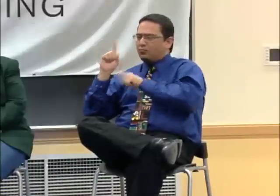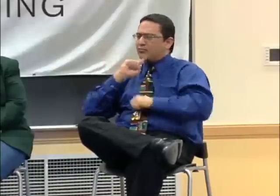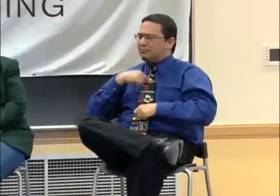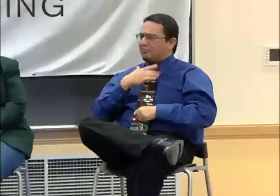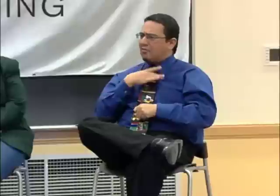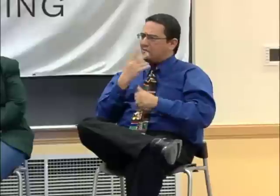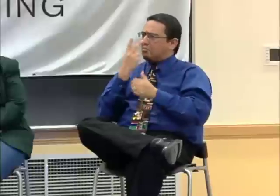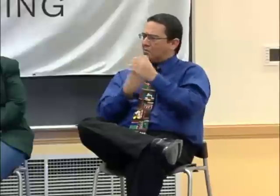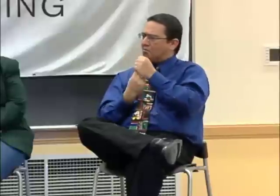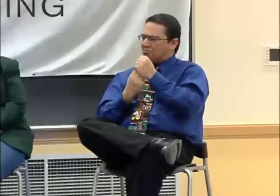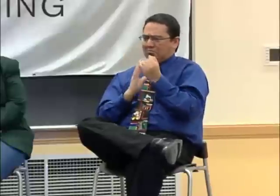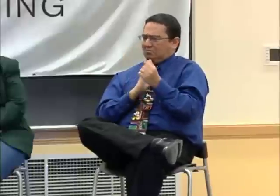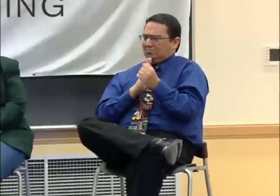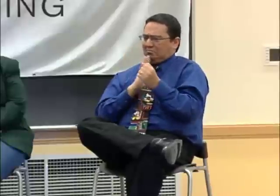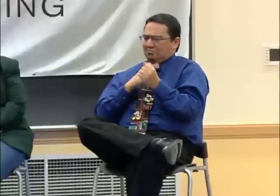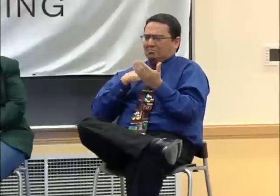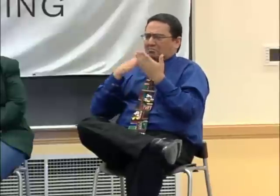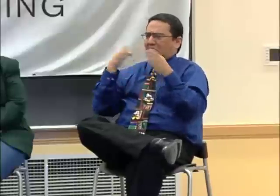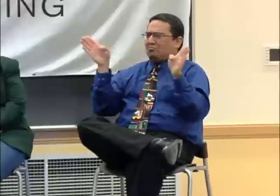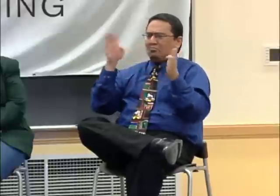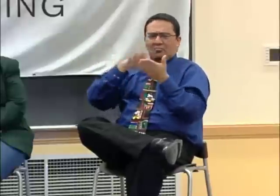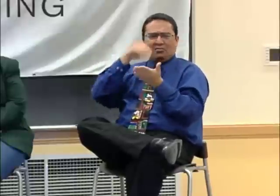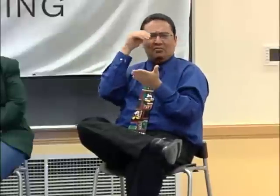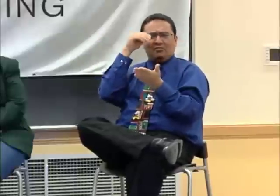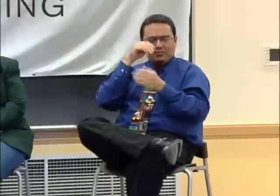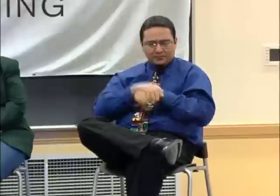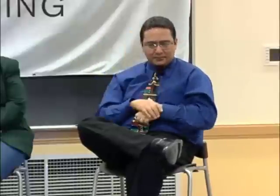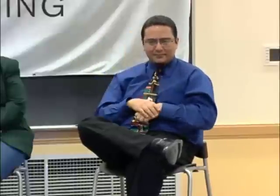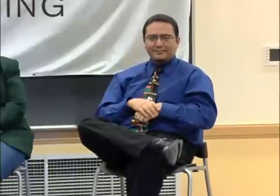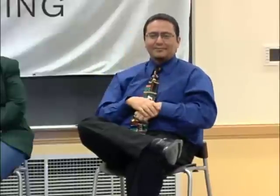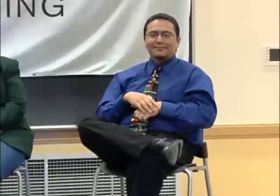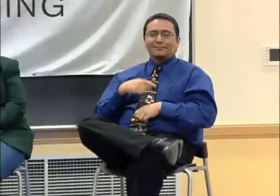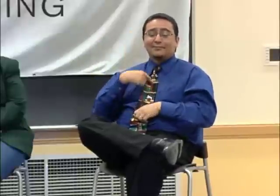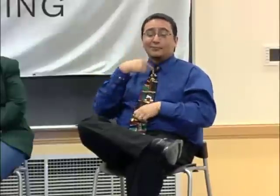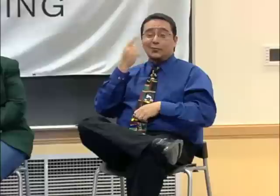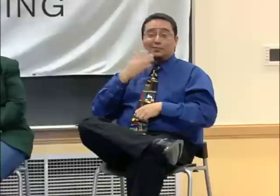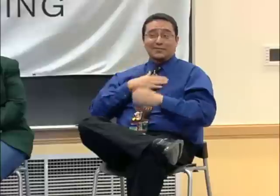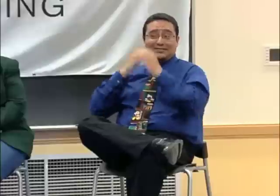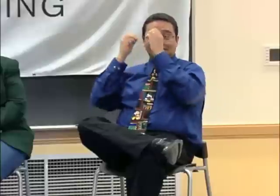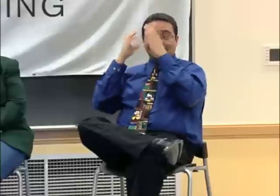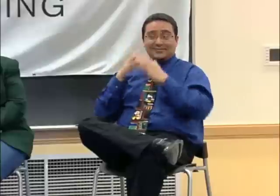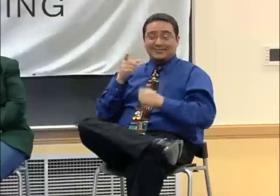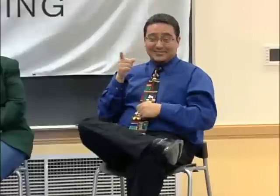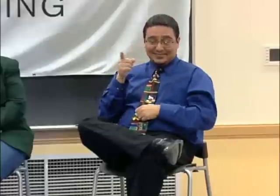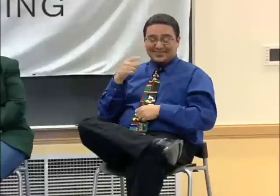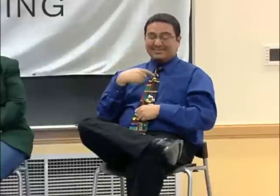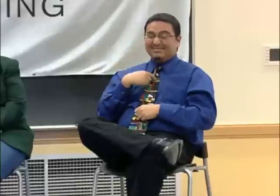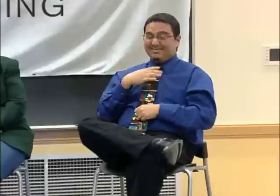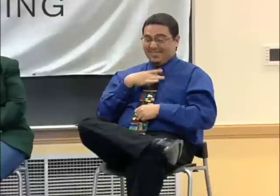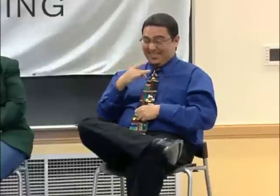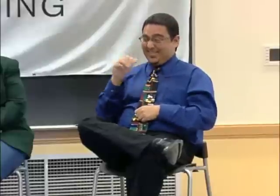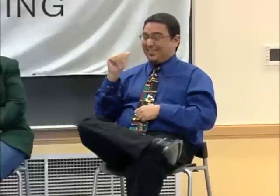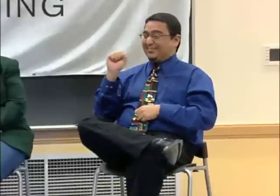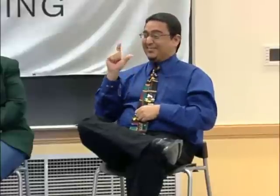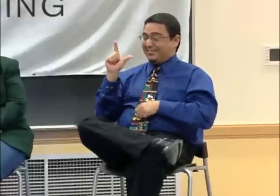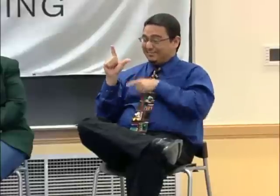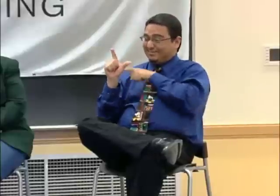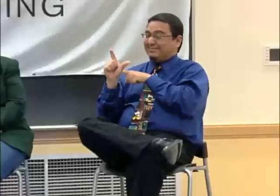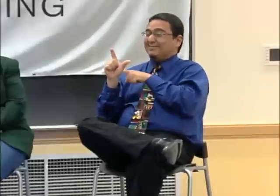signing English poetry and signing ASL. And really, there's uses and places for both poetries. But I